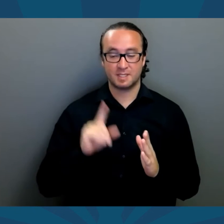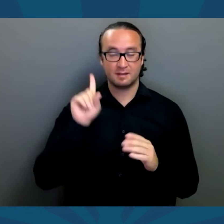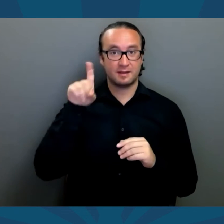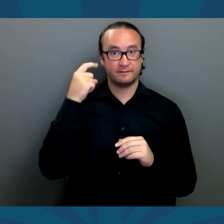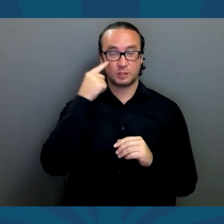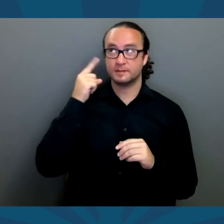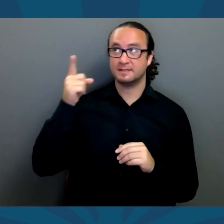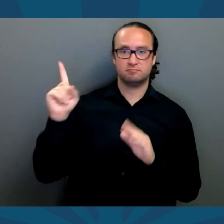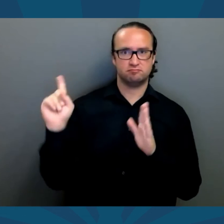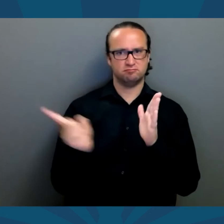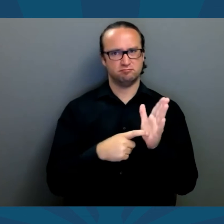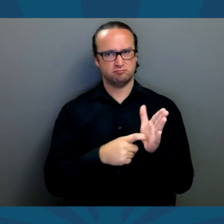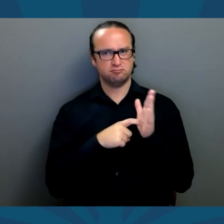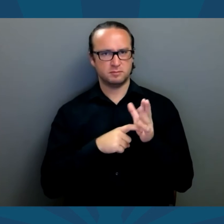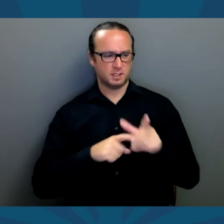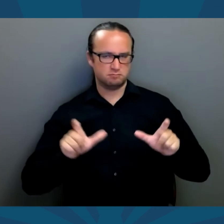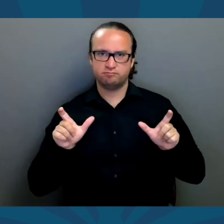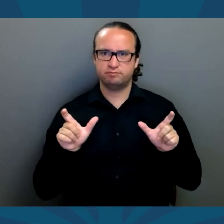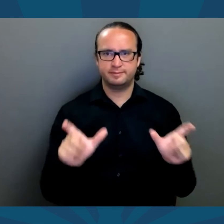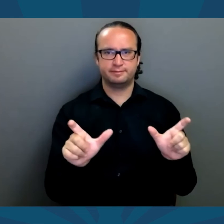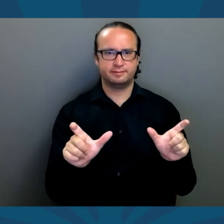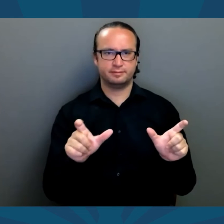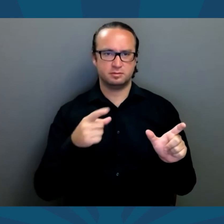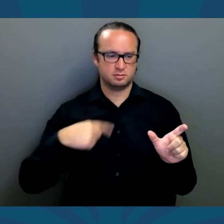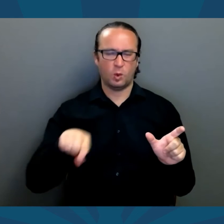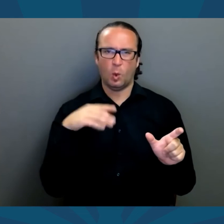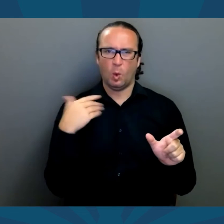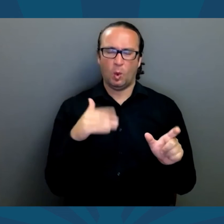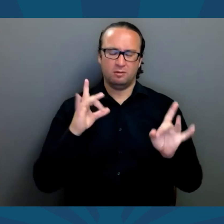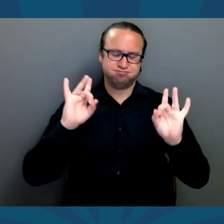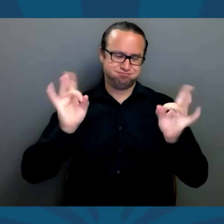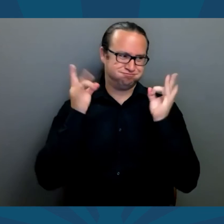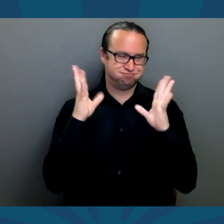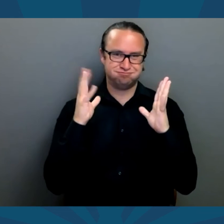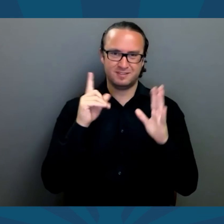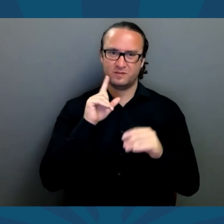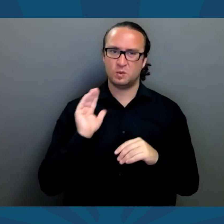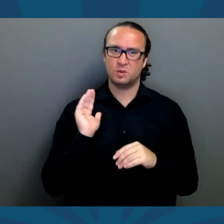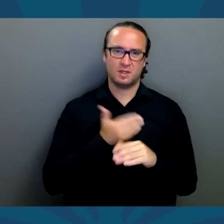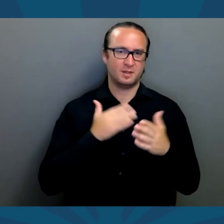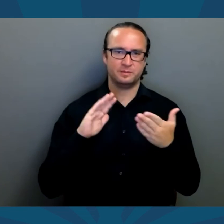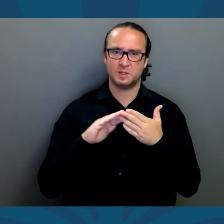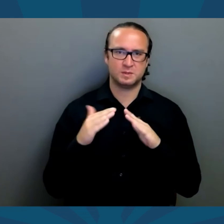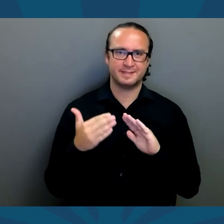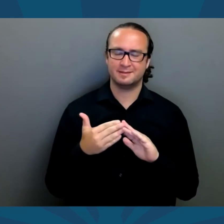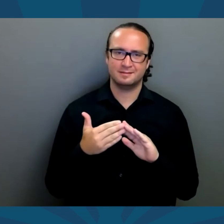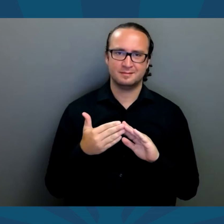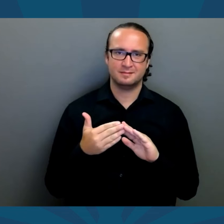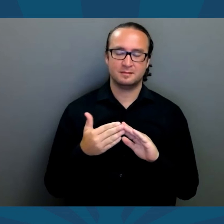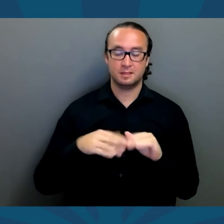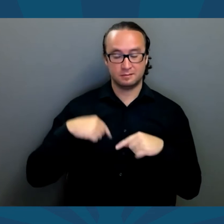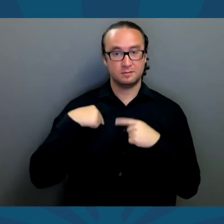What we need in our state legislature are conservative Republicans. Government mandates and